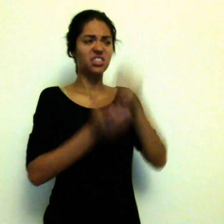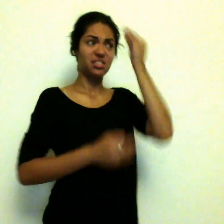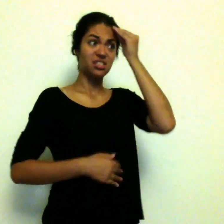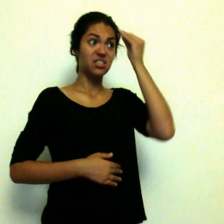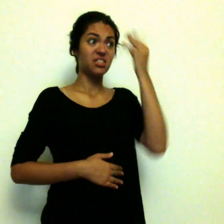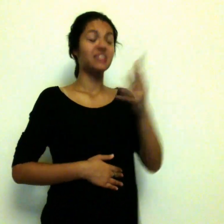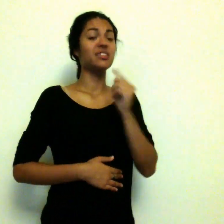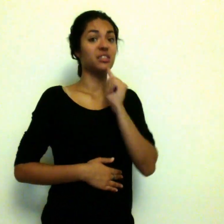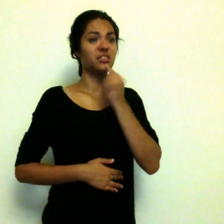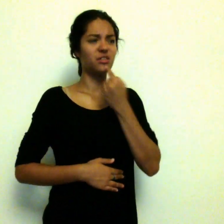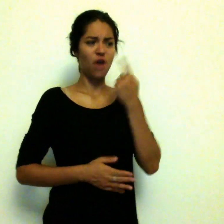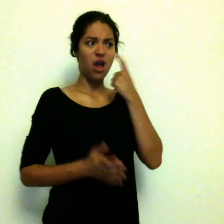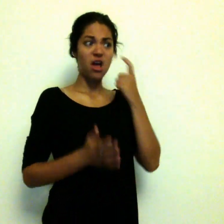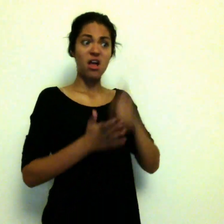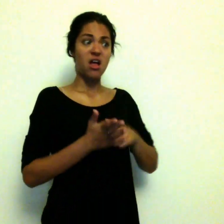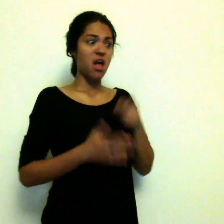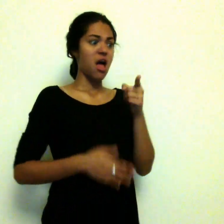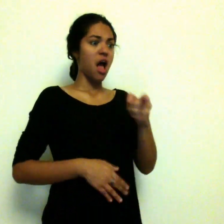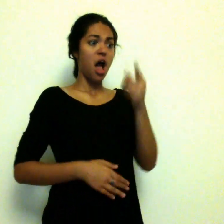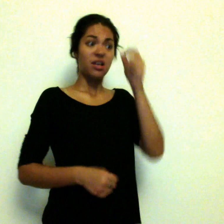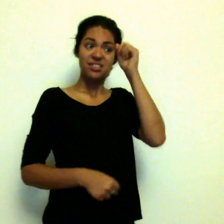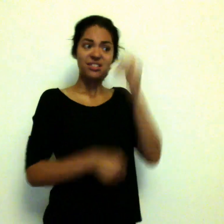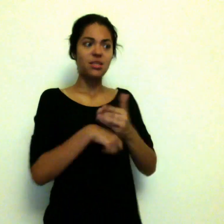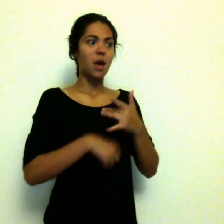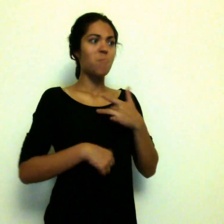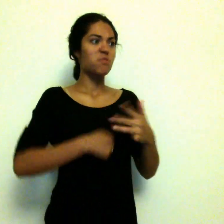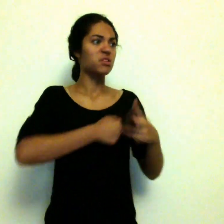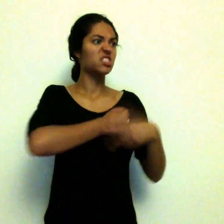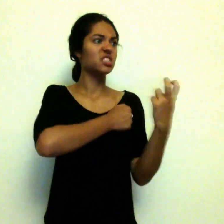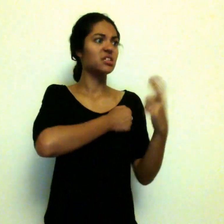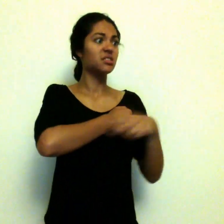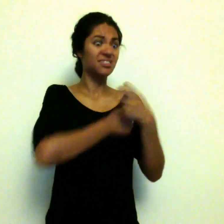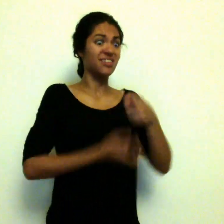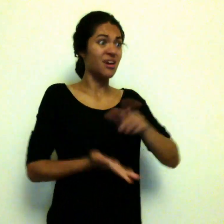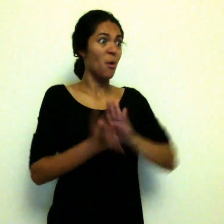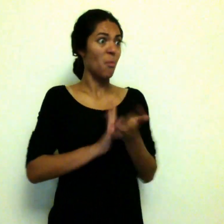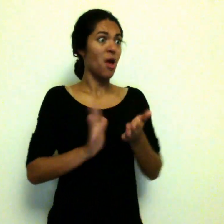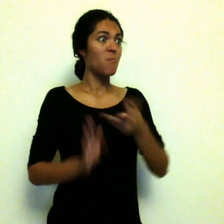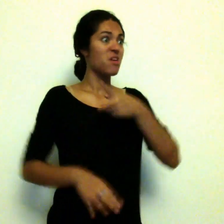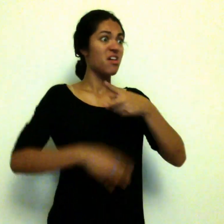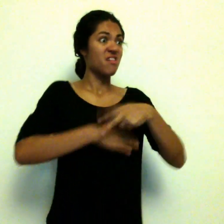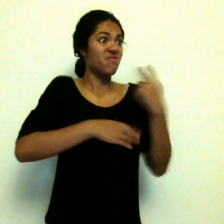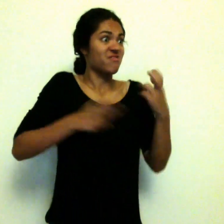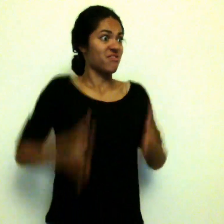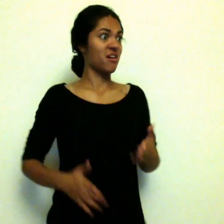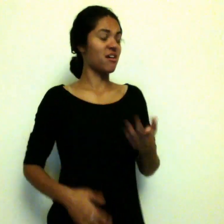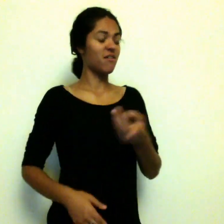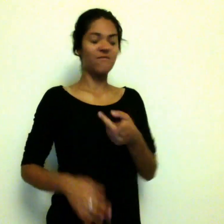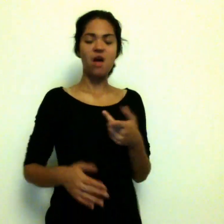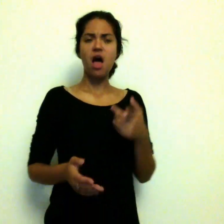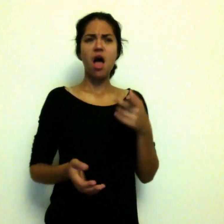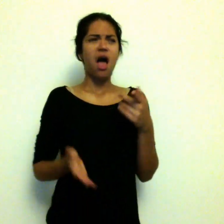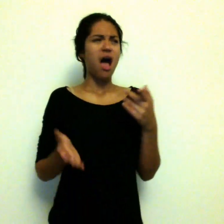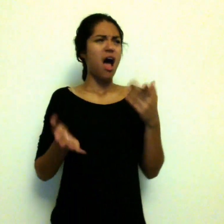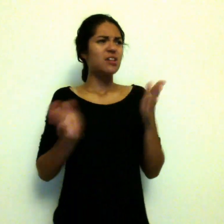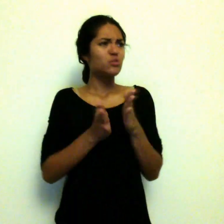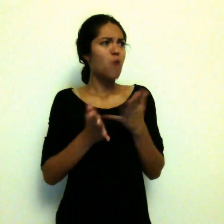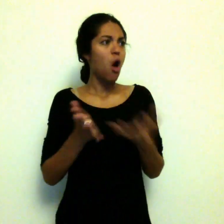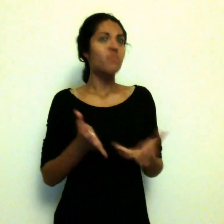really becoming a thief. And the father said, what kinds of things is he stealing? He says he's doing it constantly, sir. He's stealing papers, he's stealing pens,